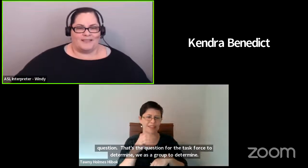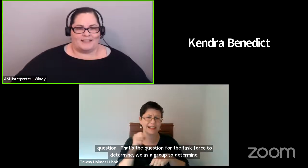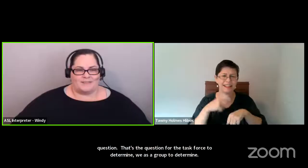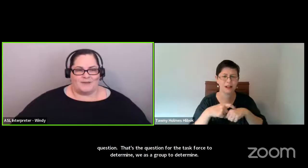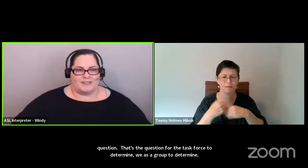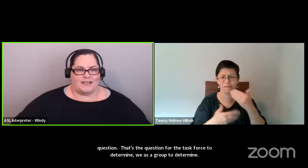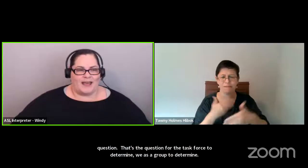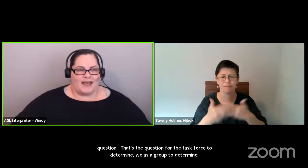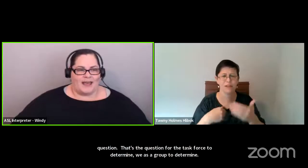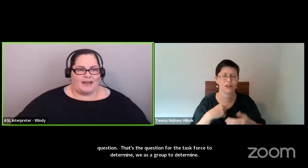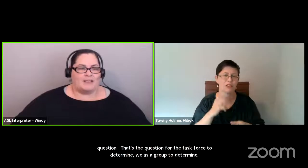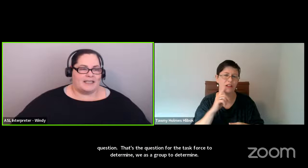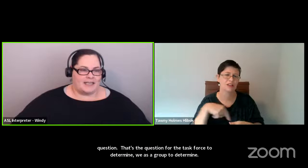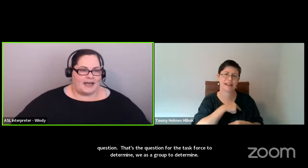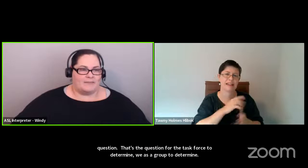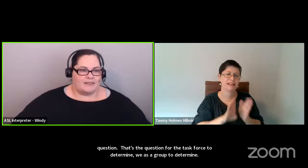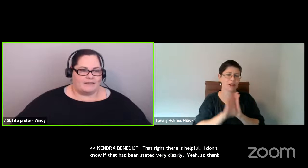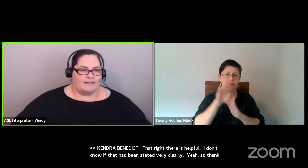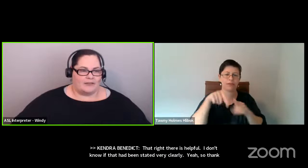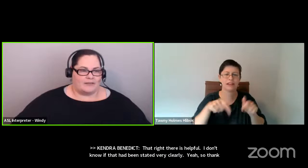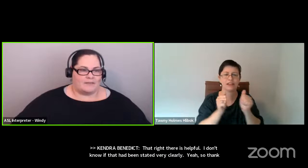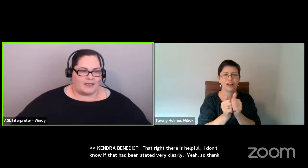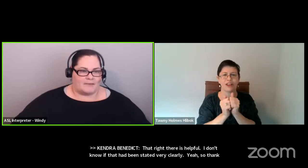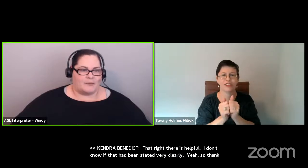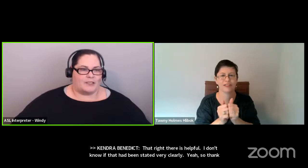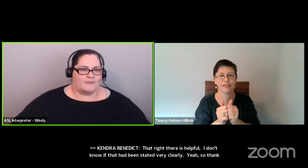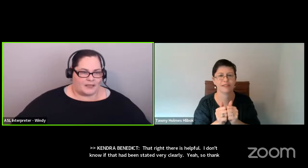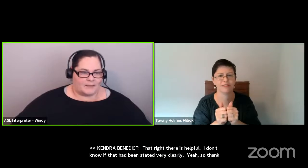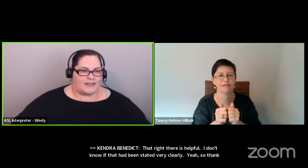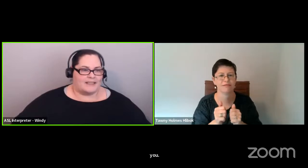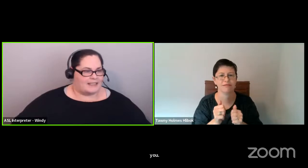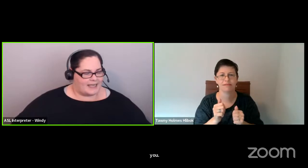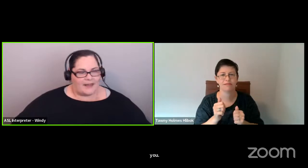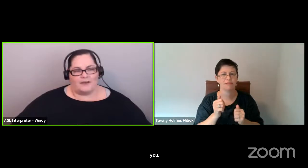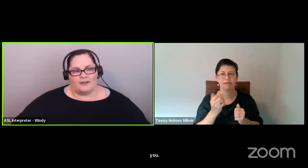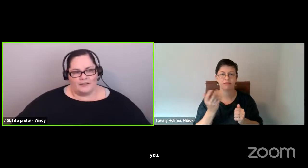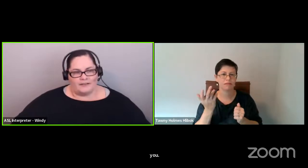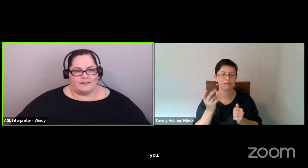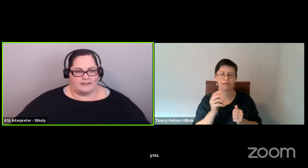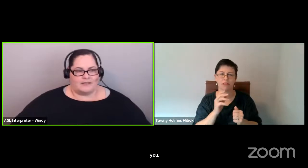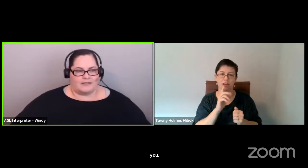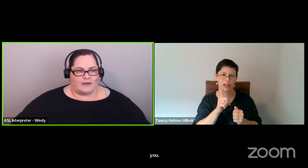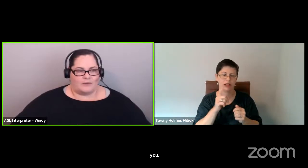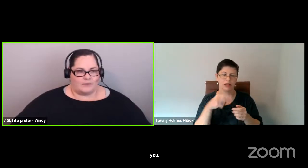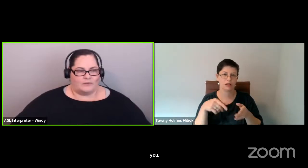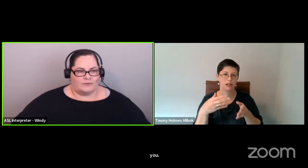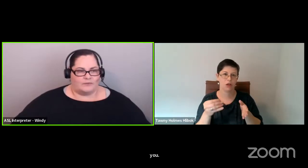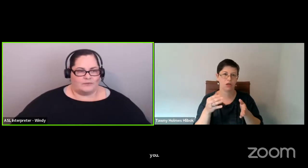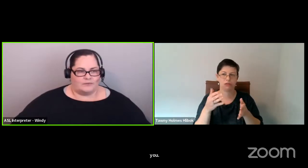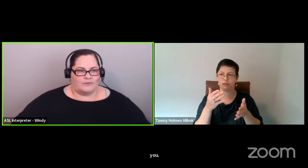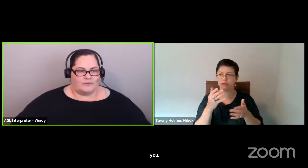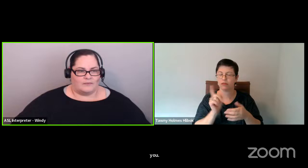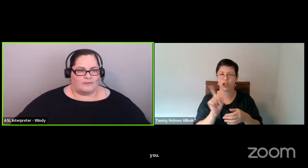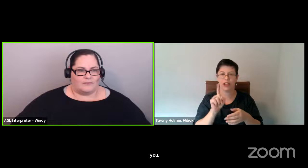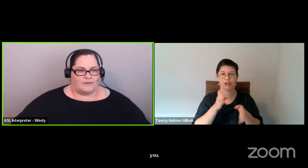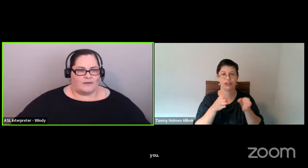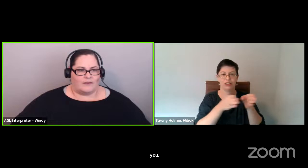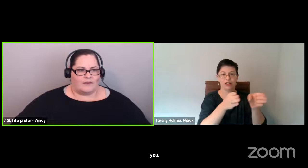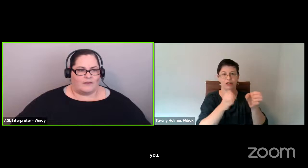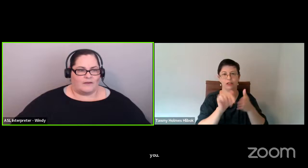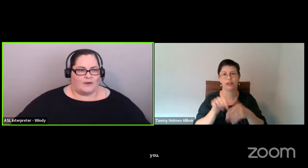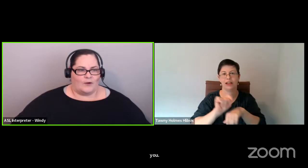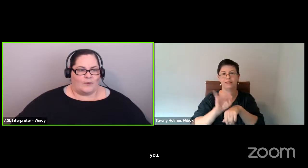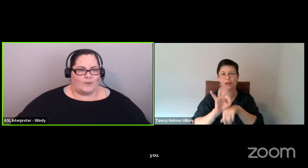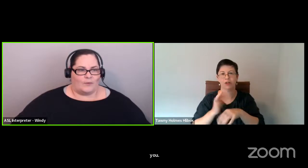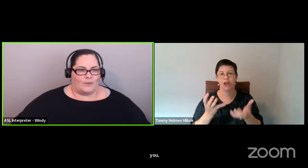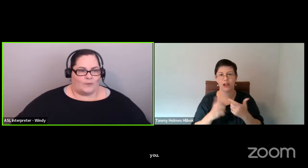Sure. Yes, of course. It'll take time to, sometimes we're developing this together. So